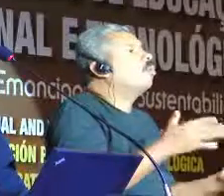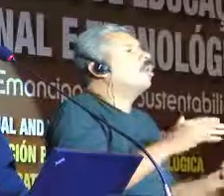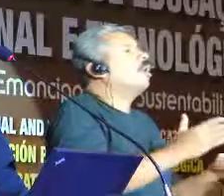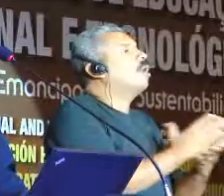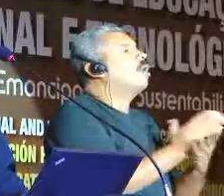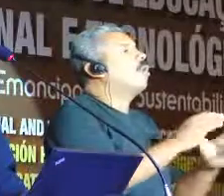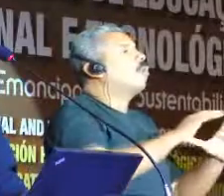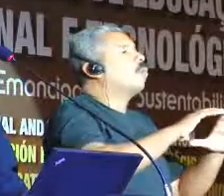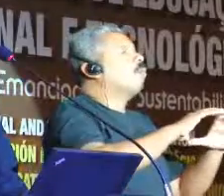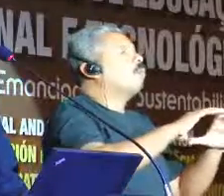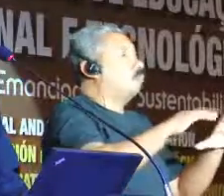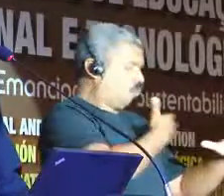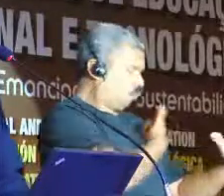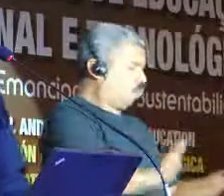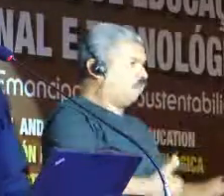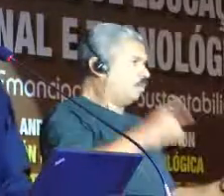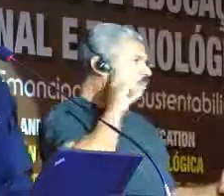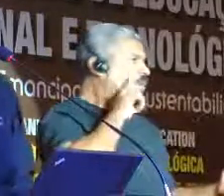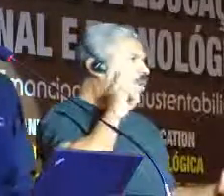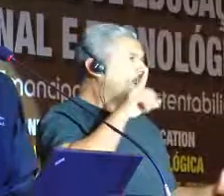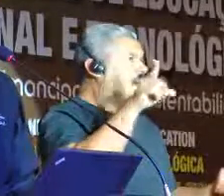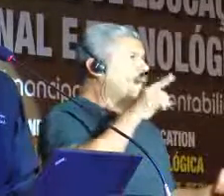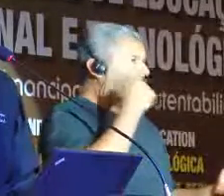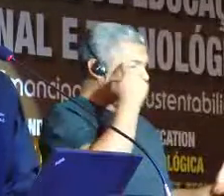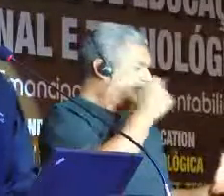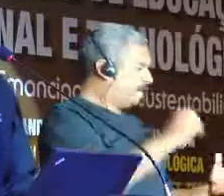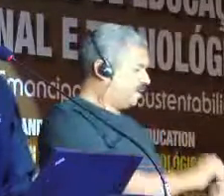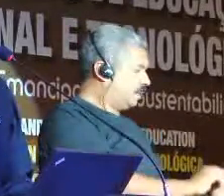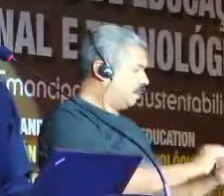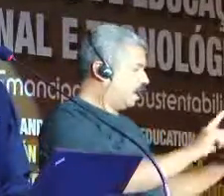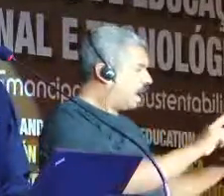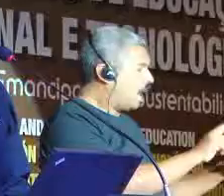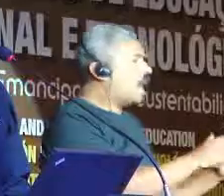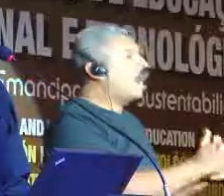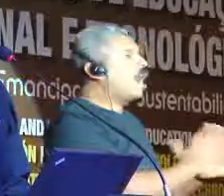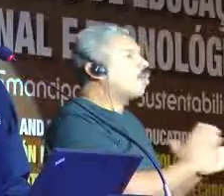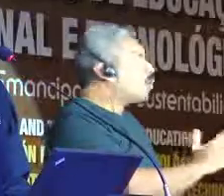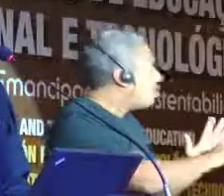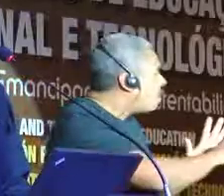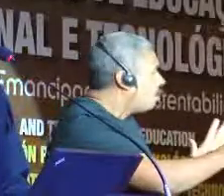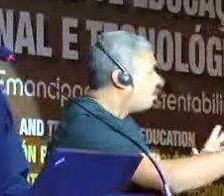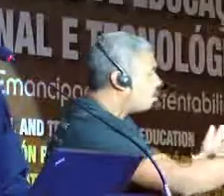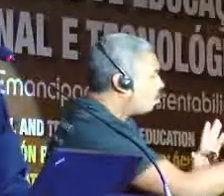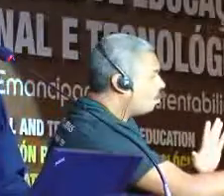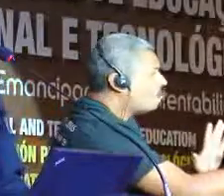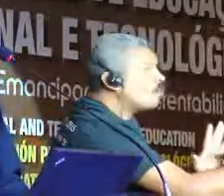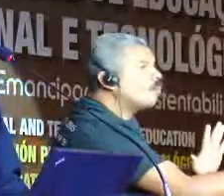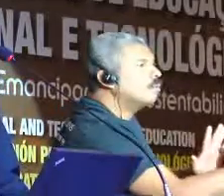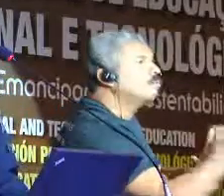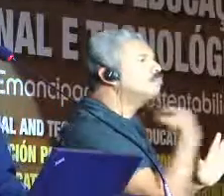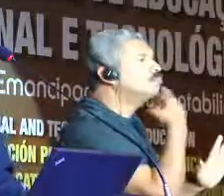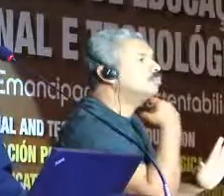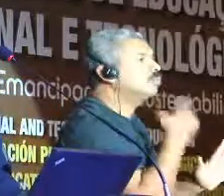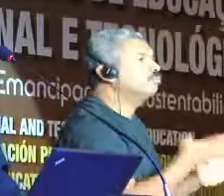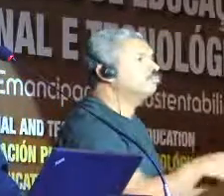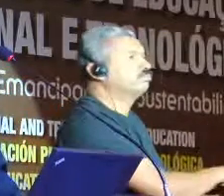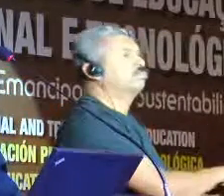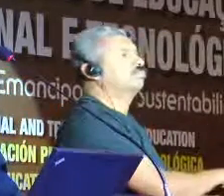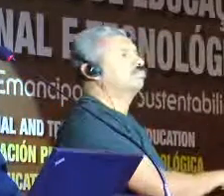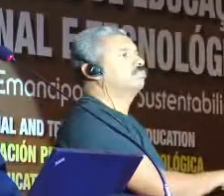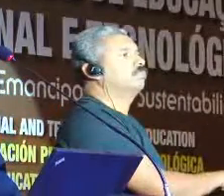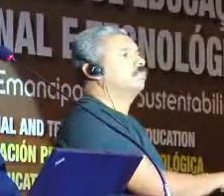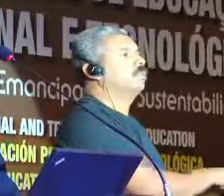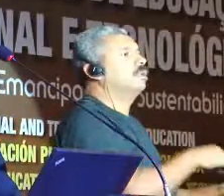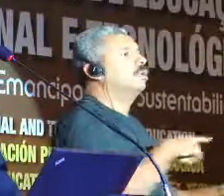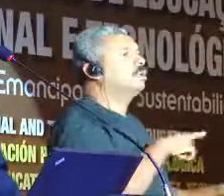Virtualization is the key word of today, and Linux has 2 different virtualization methods that you can look